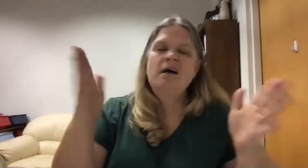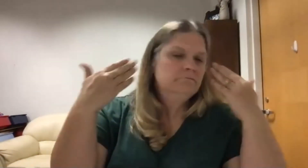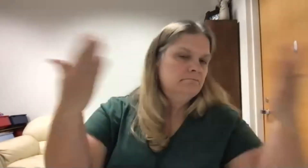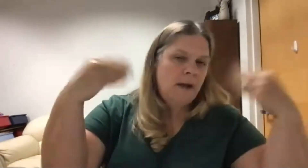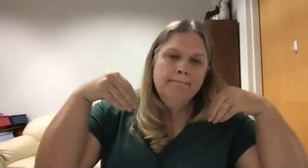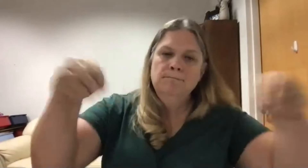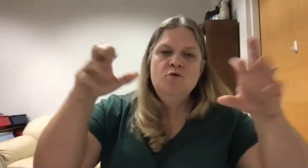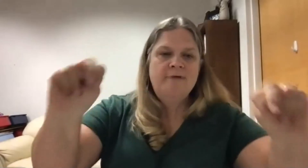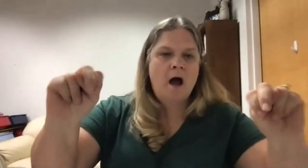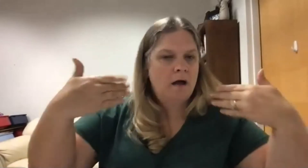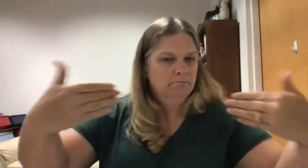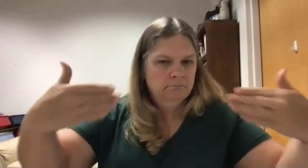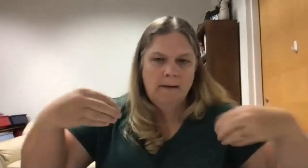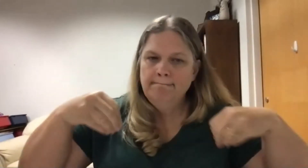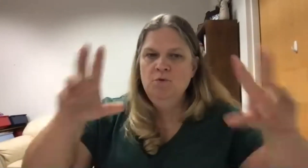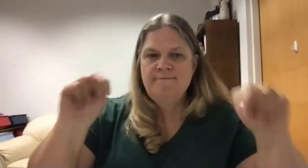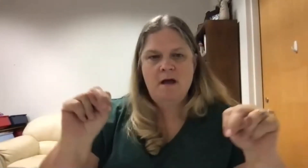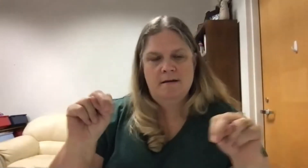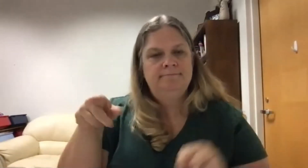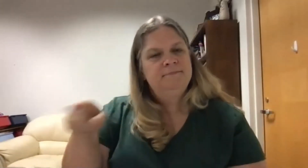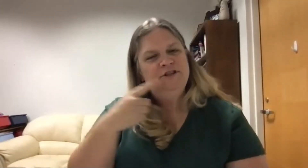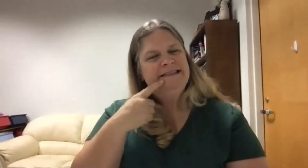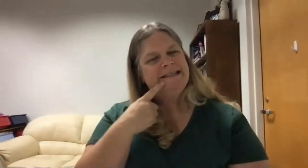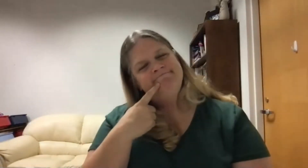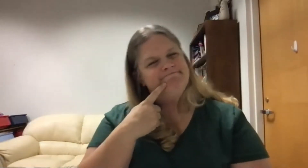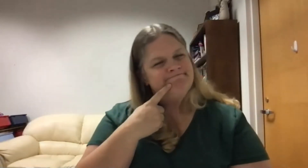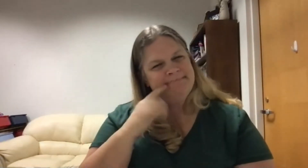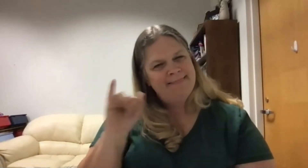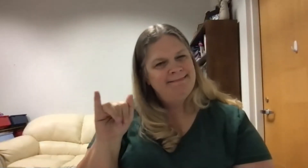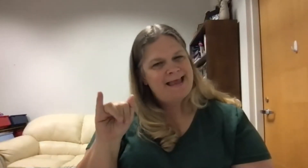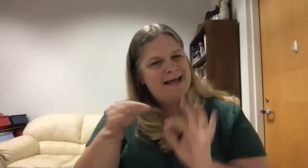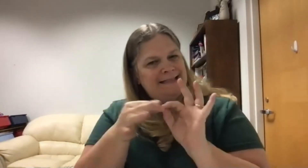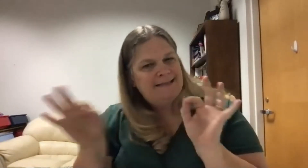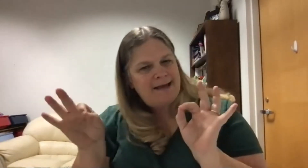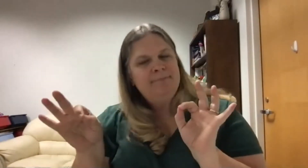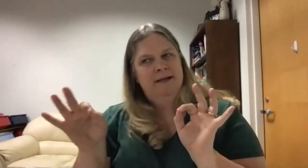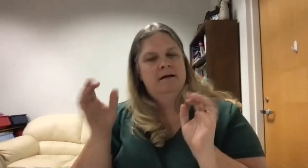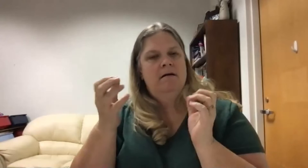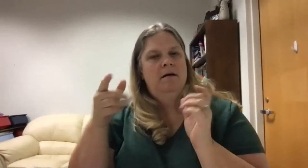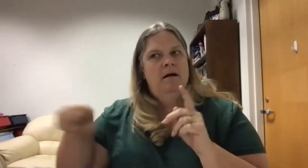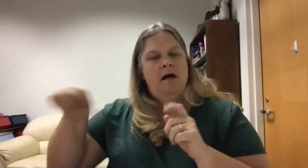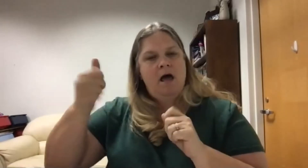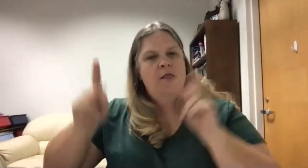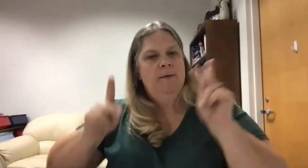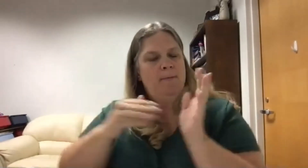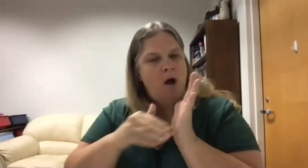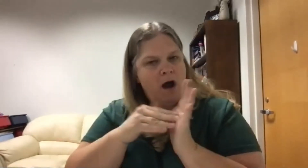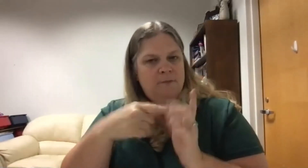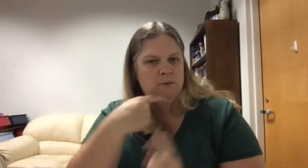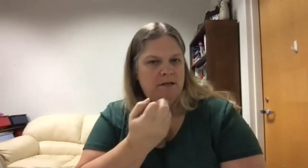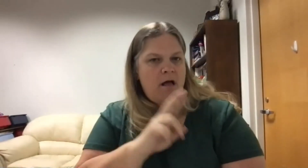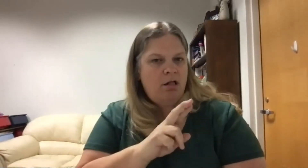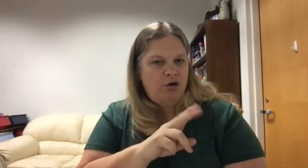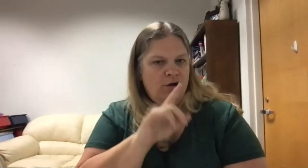it was the phrase, oh, people say, just come on, move on, just move on. But she said that